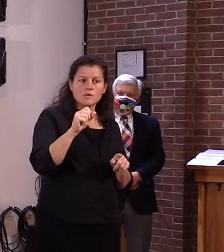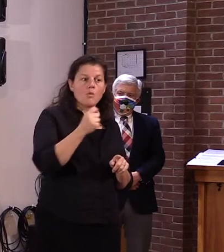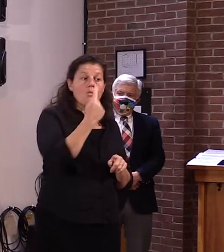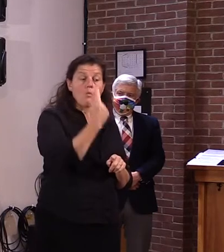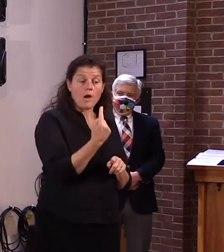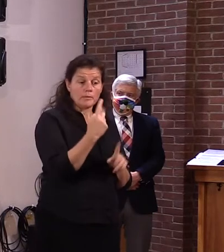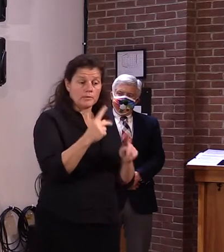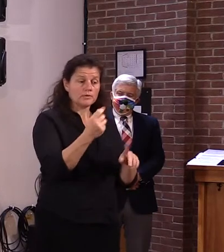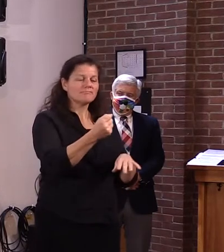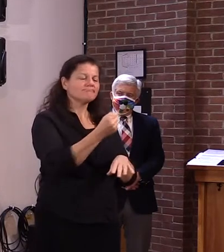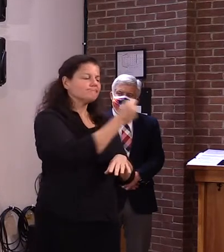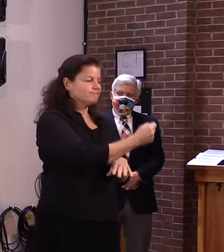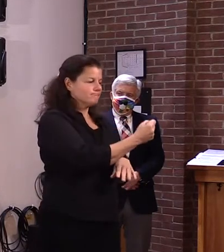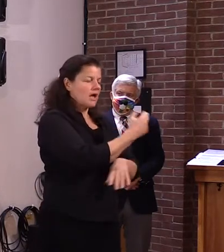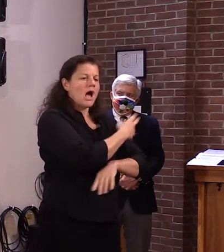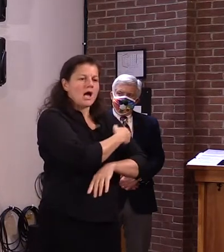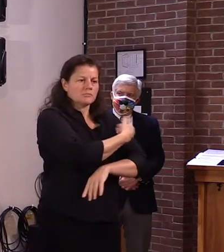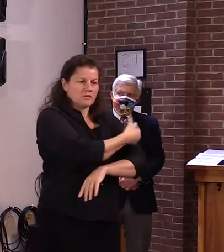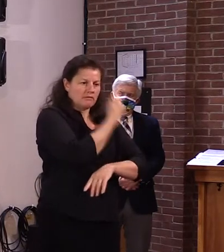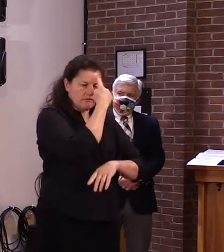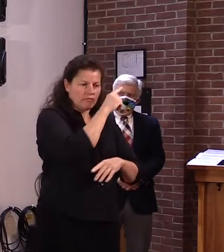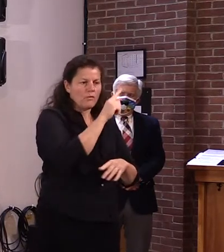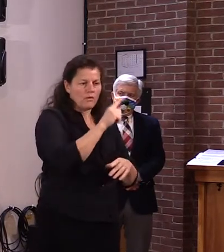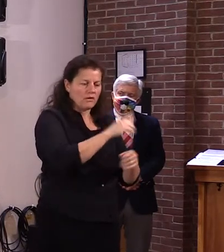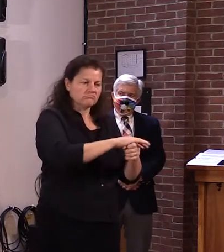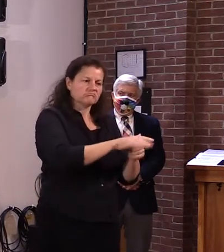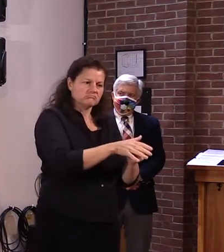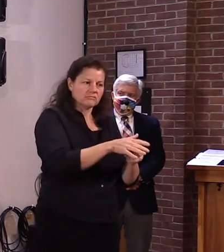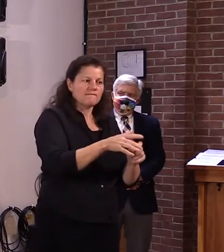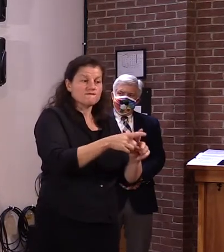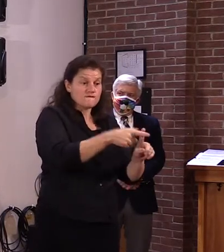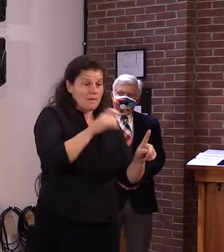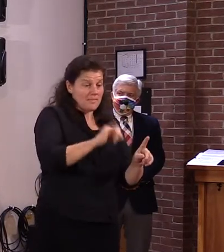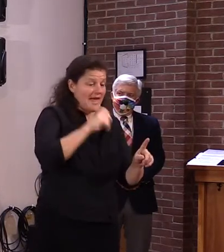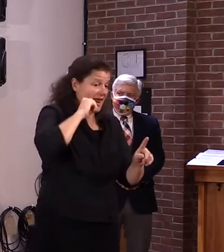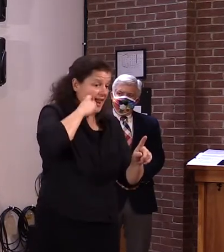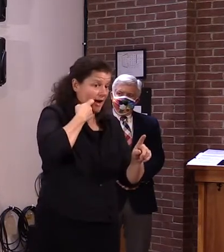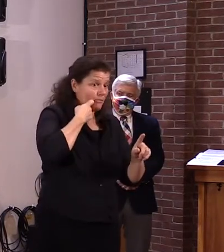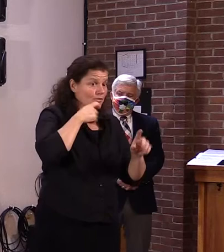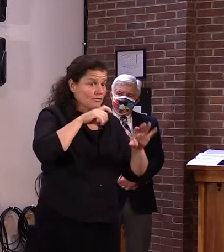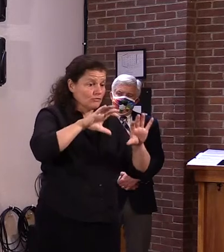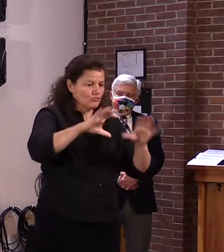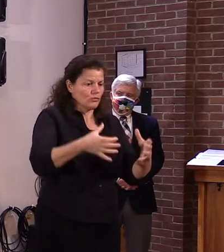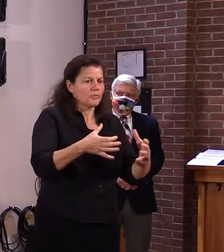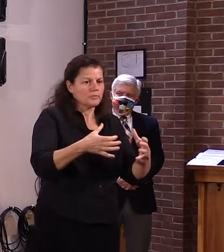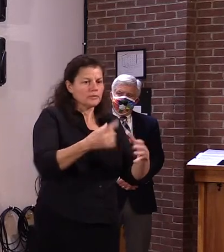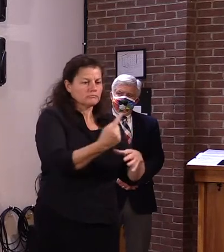was hospitalized. Not absolutely certain they're still hospitalized, but I know they were initially hospitalized.